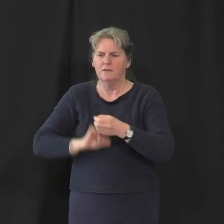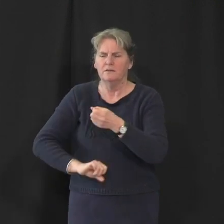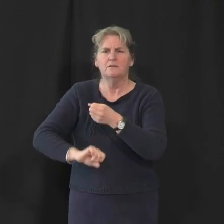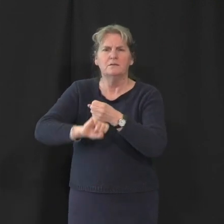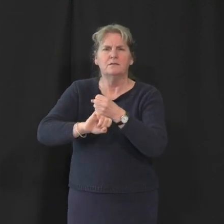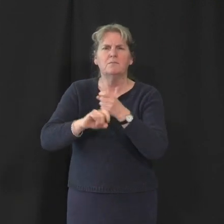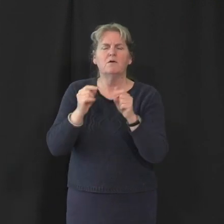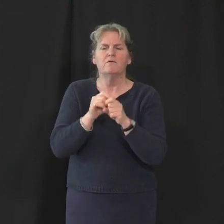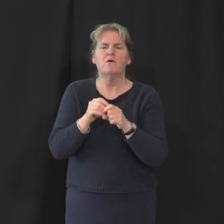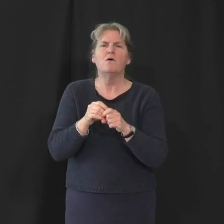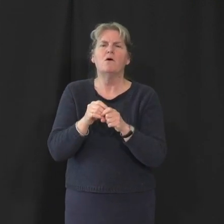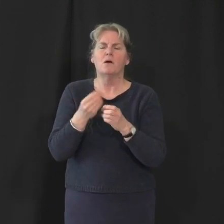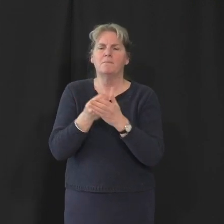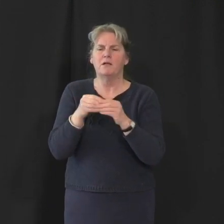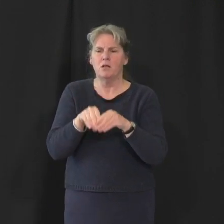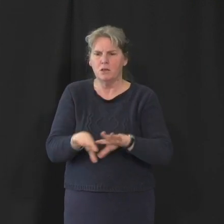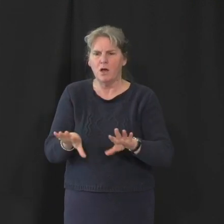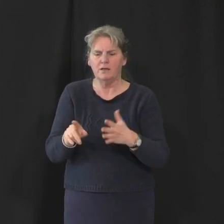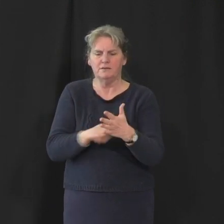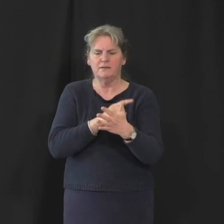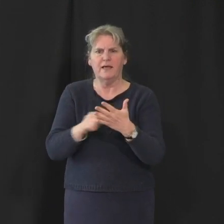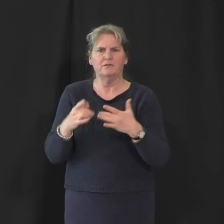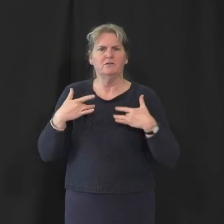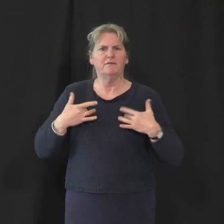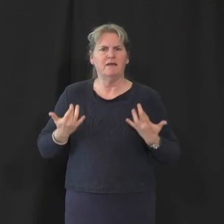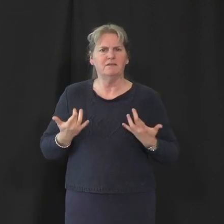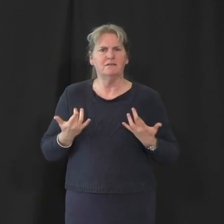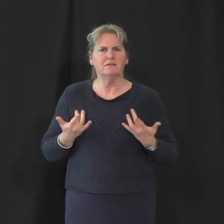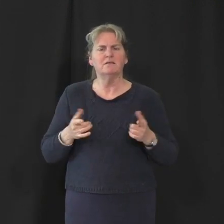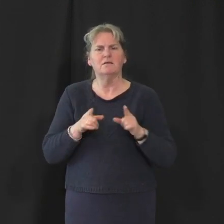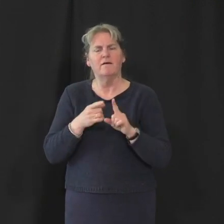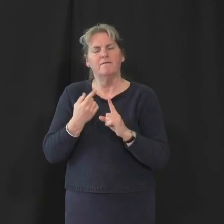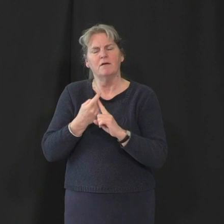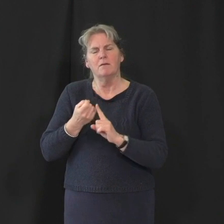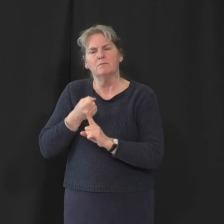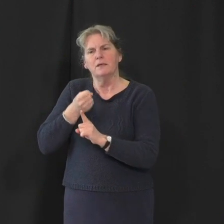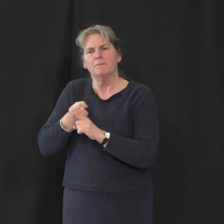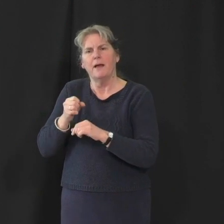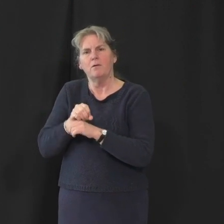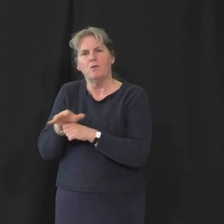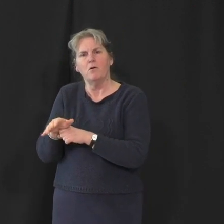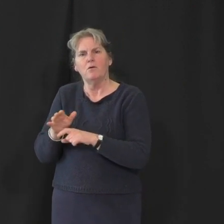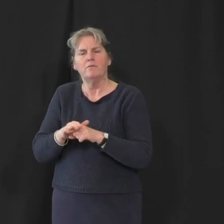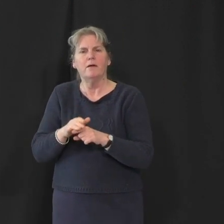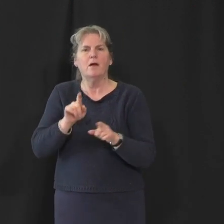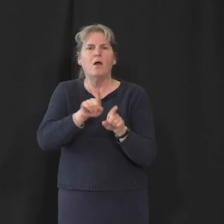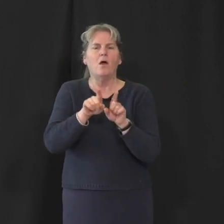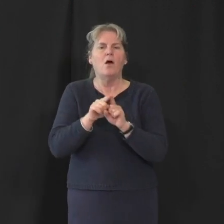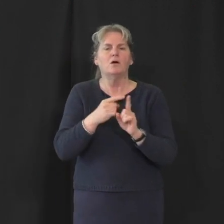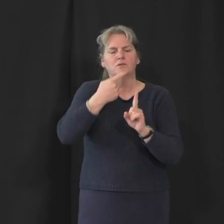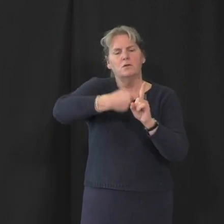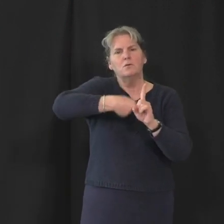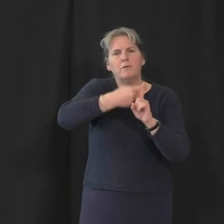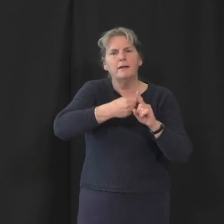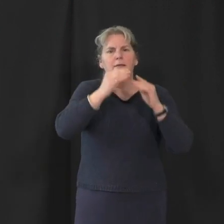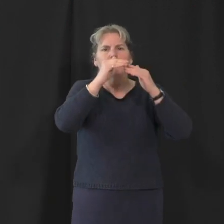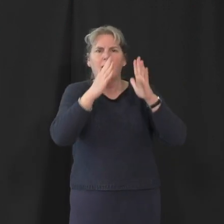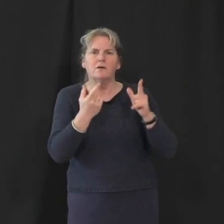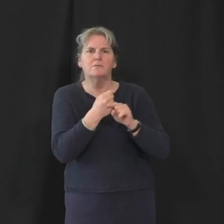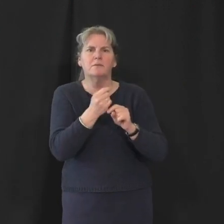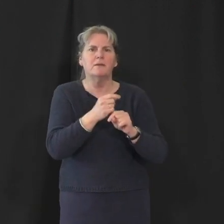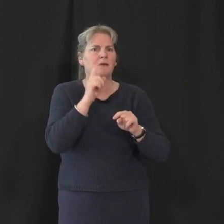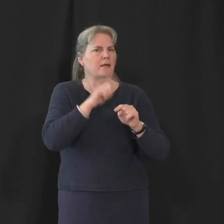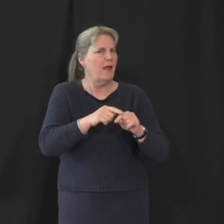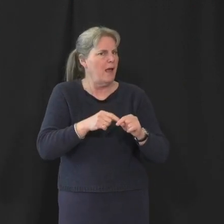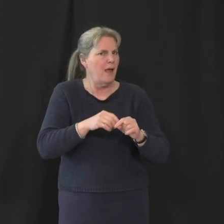offset the losses due to the canceled events due to COVID-19, eviction protection measures, as well